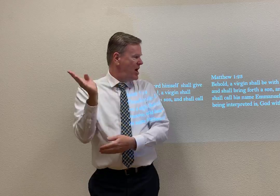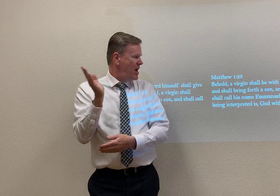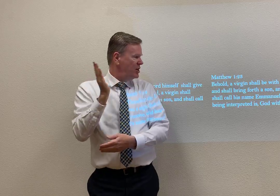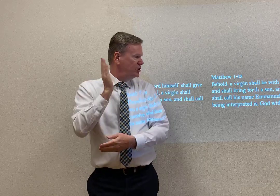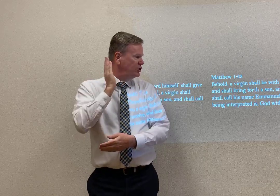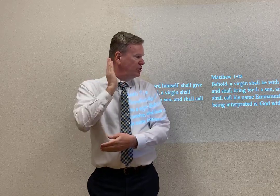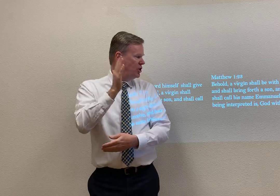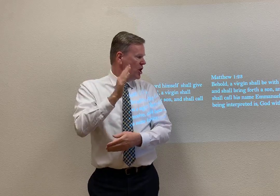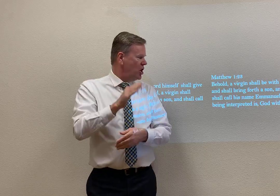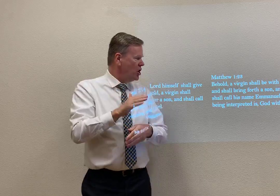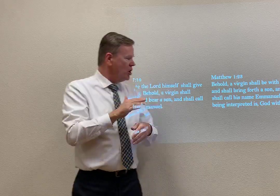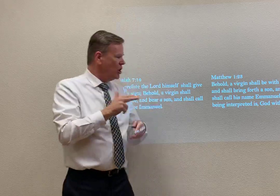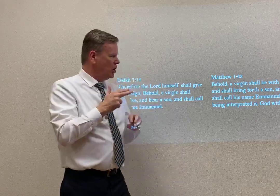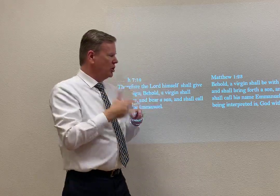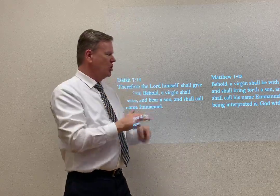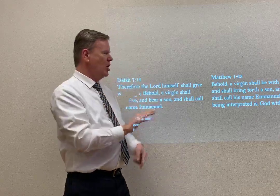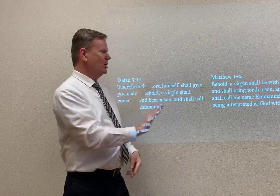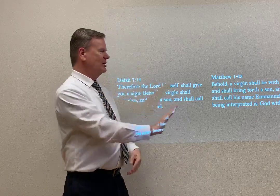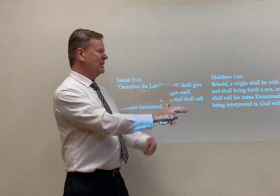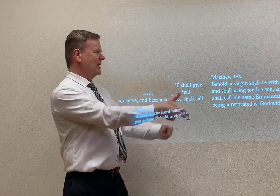and they shall call his name